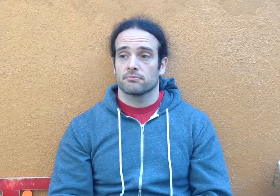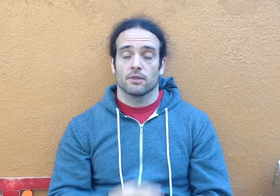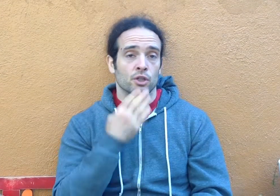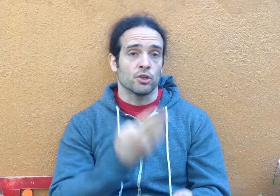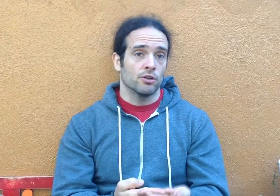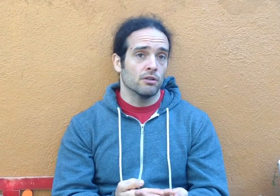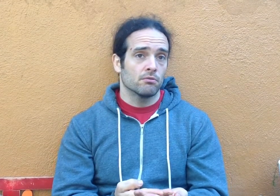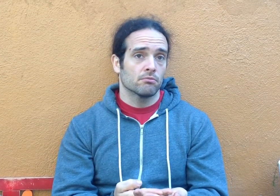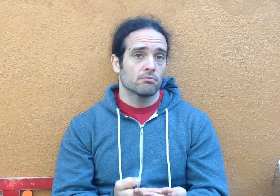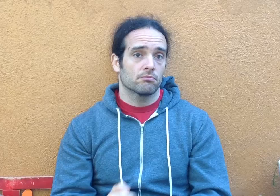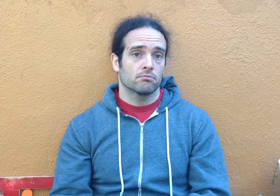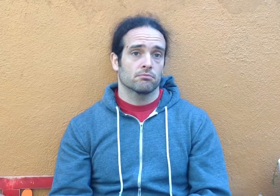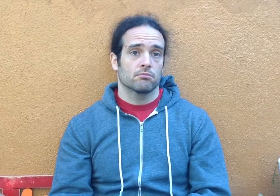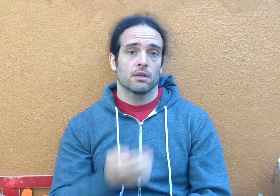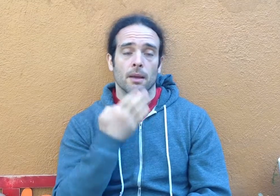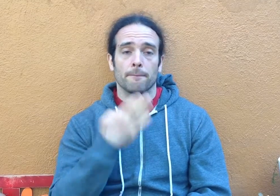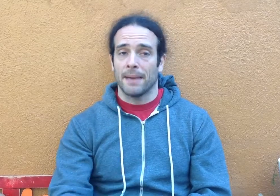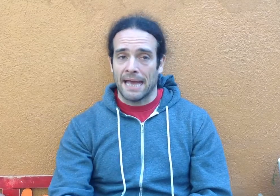Good. Bad.